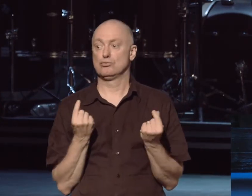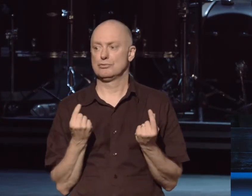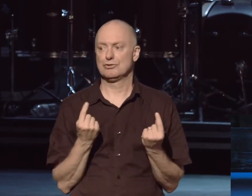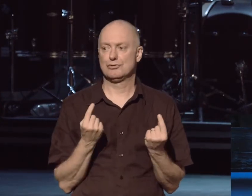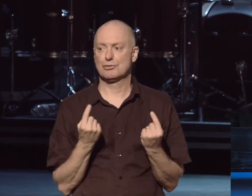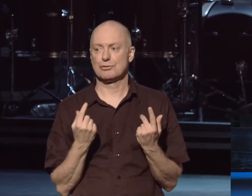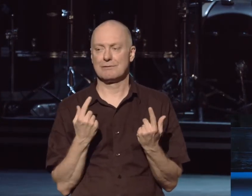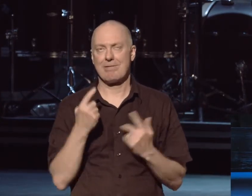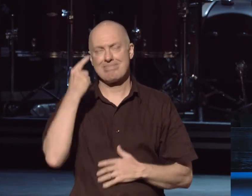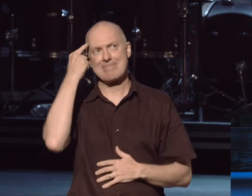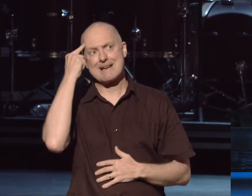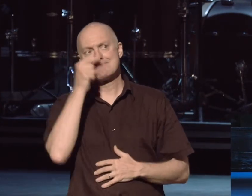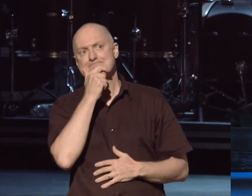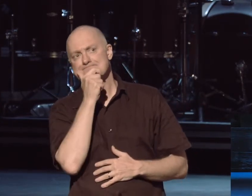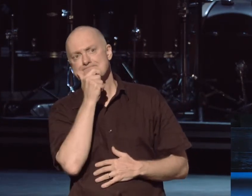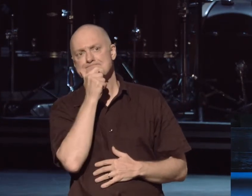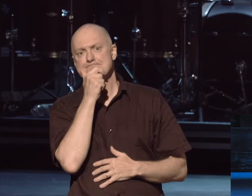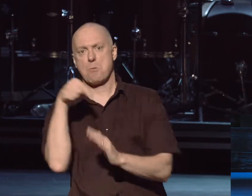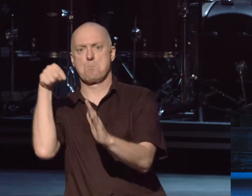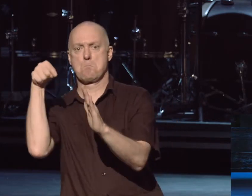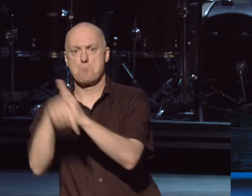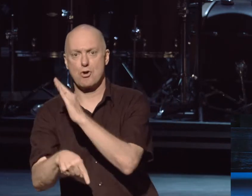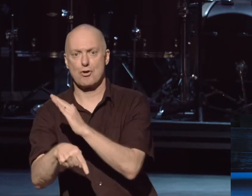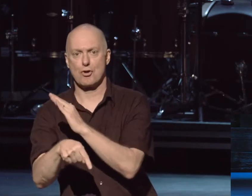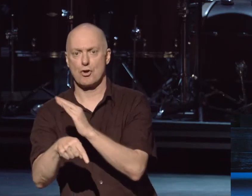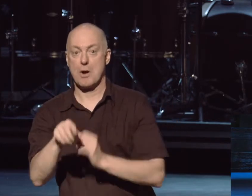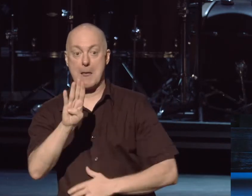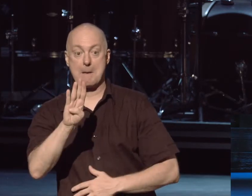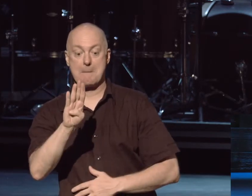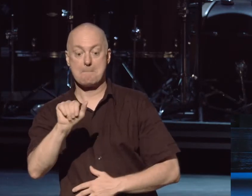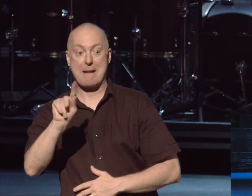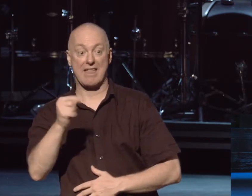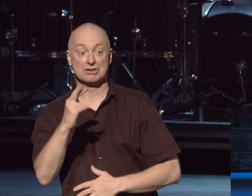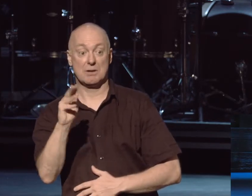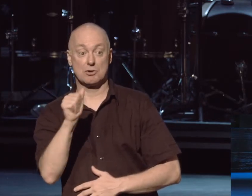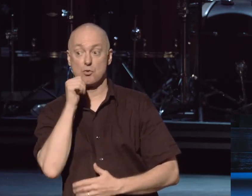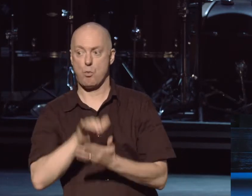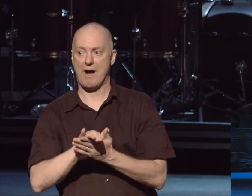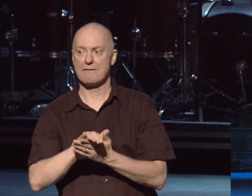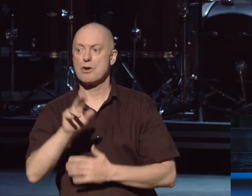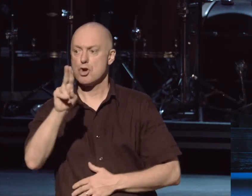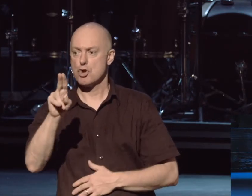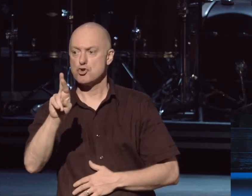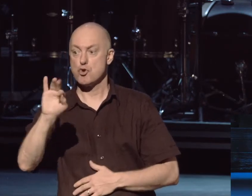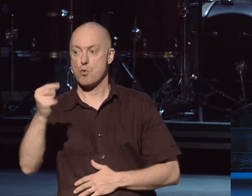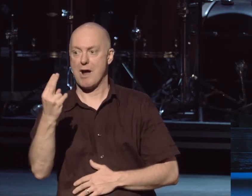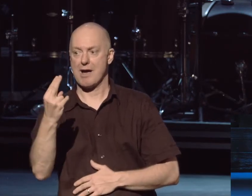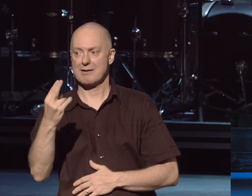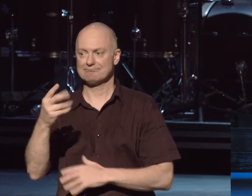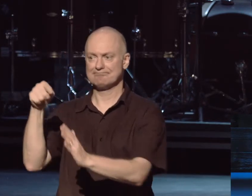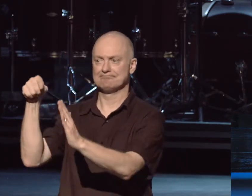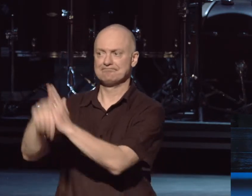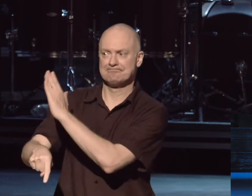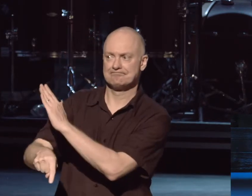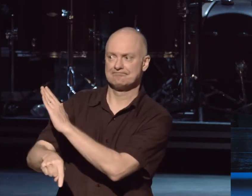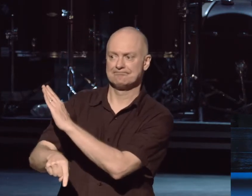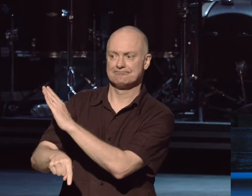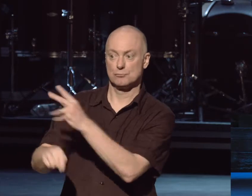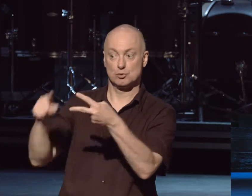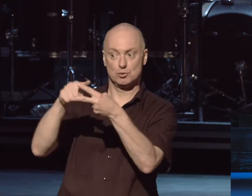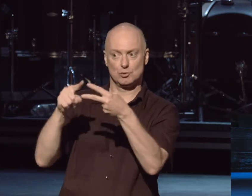own futile thinking to see the murder of Uriah, who of course was the husband of